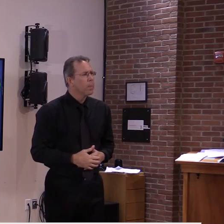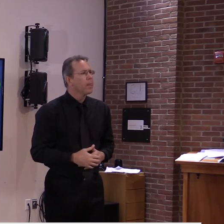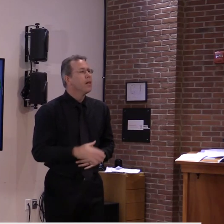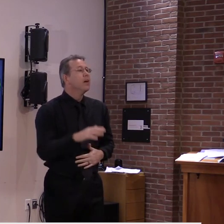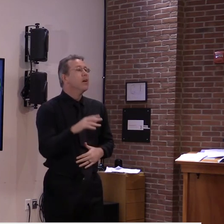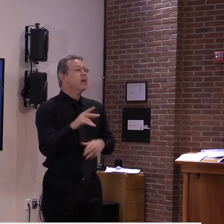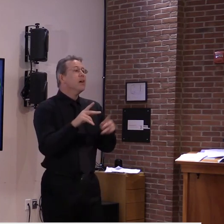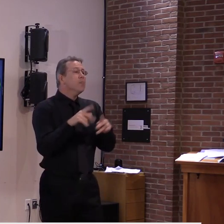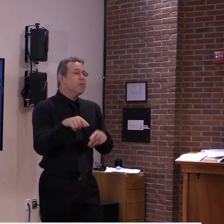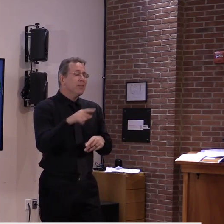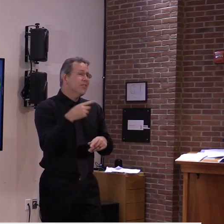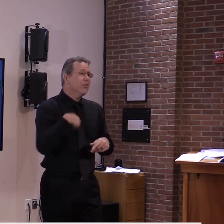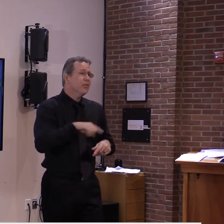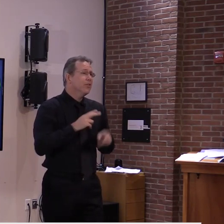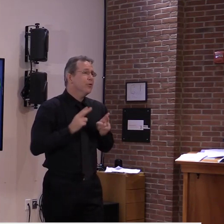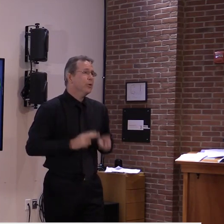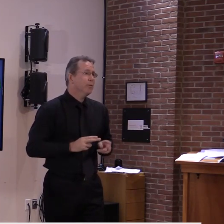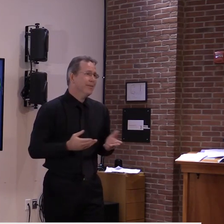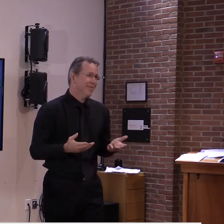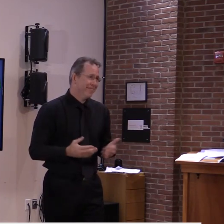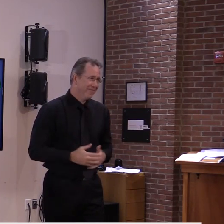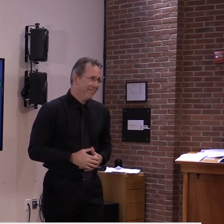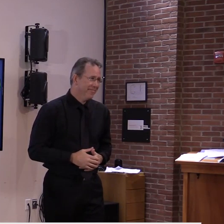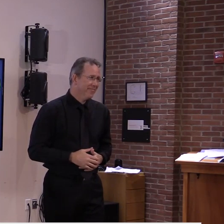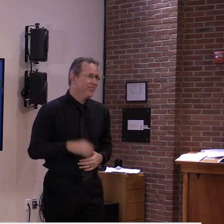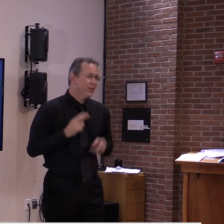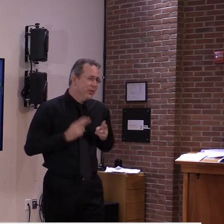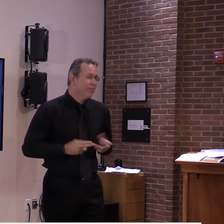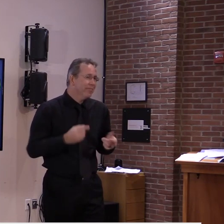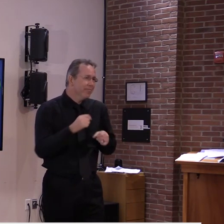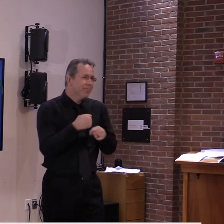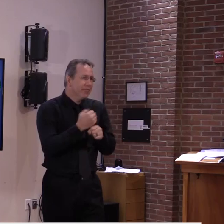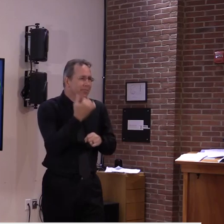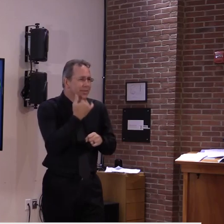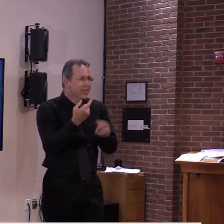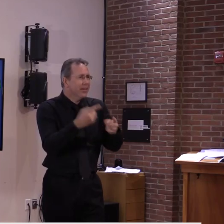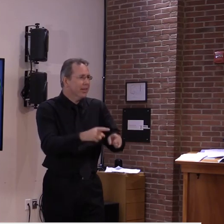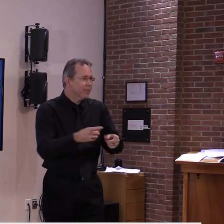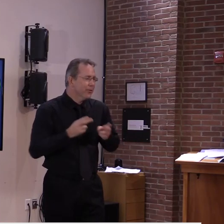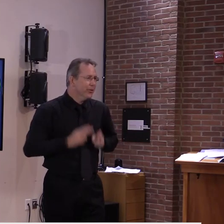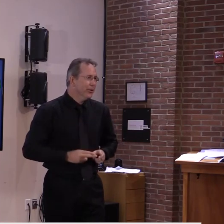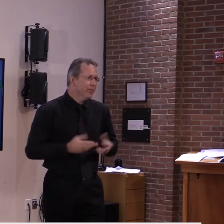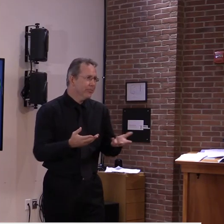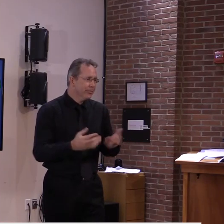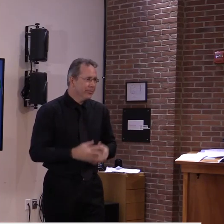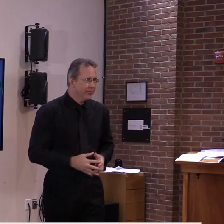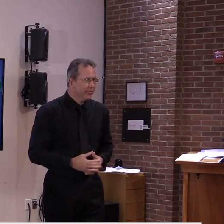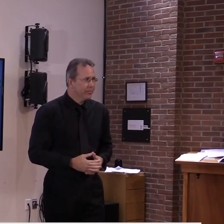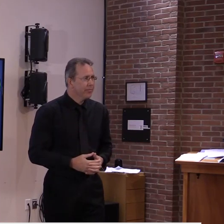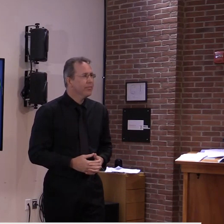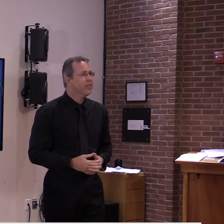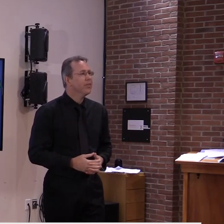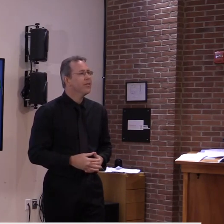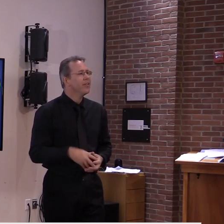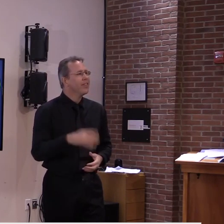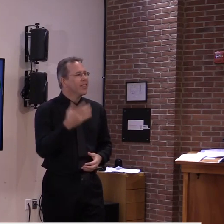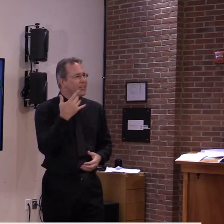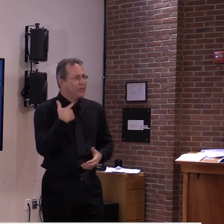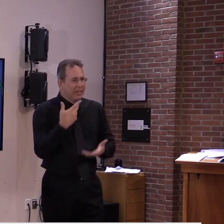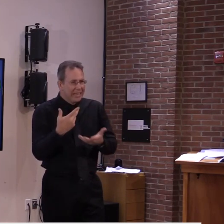and mistakes are made. And if there's something that we need to do on a personnel issue, we'll take care of